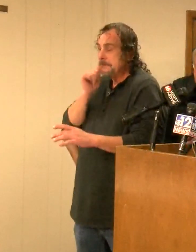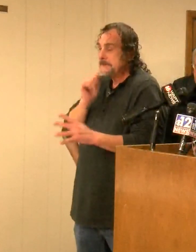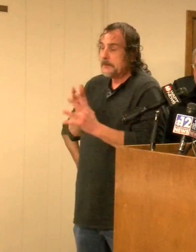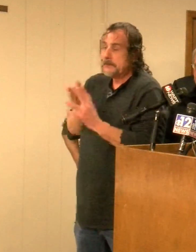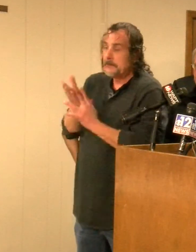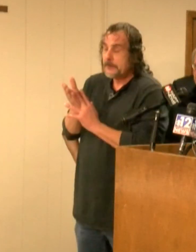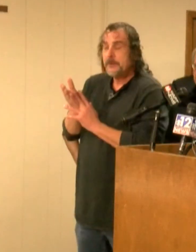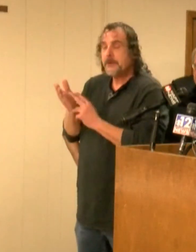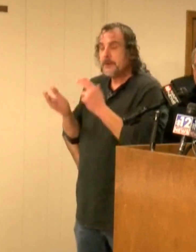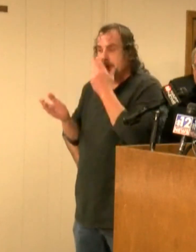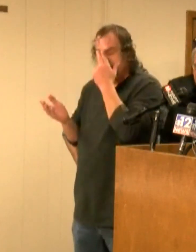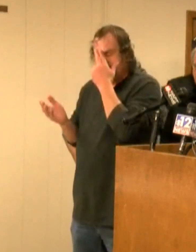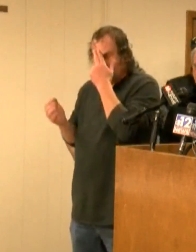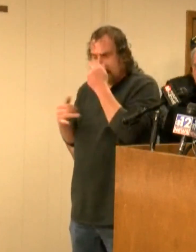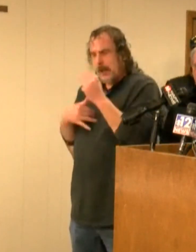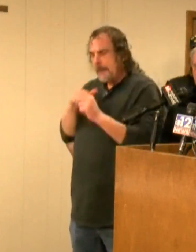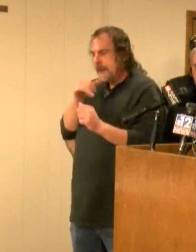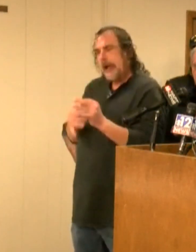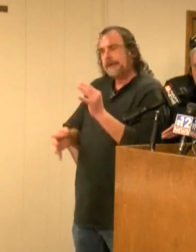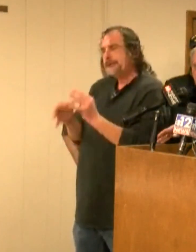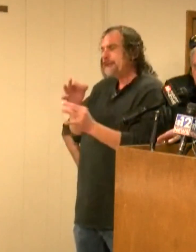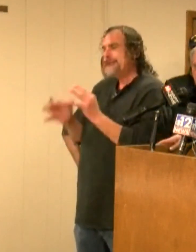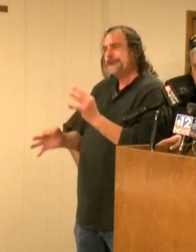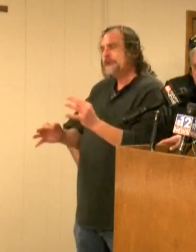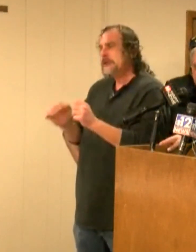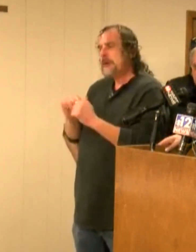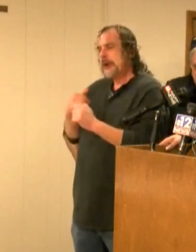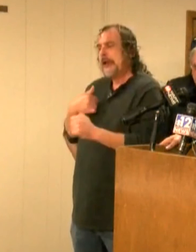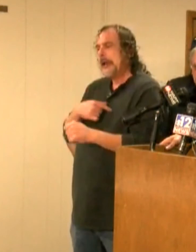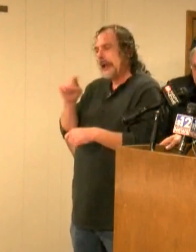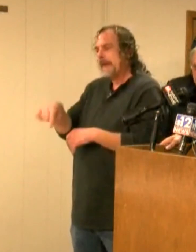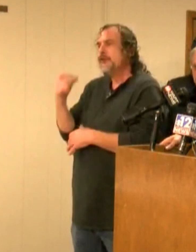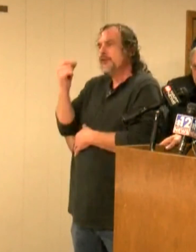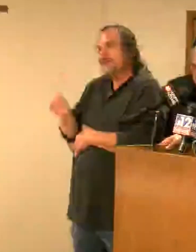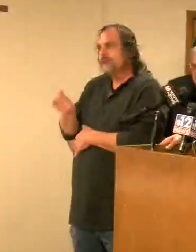and I don't necessarily judge those individuals. We have to understand that